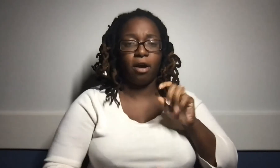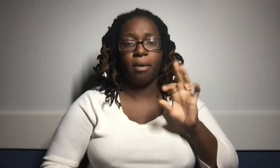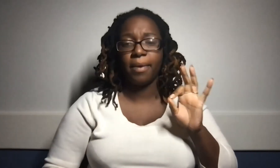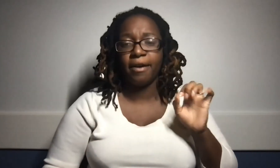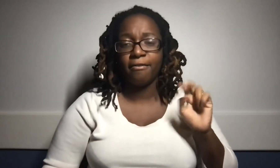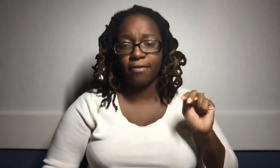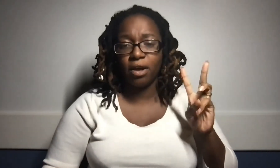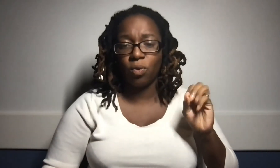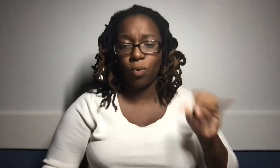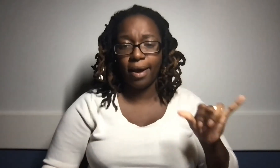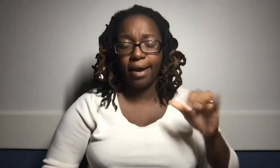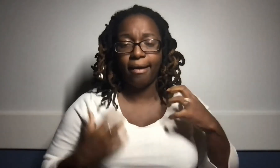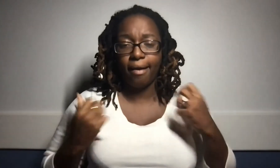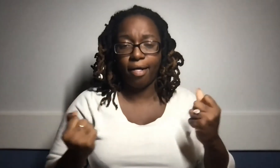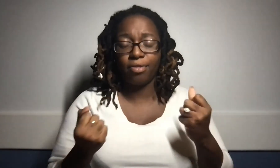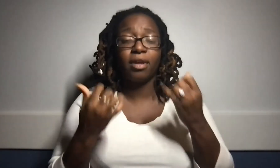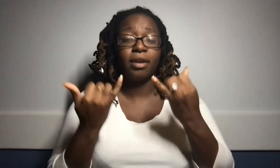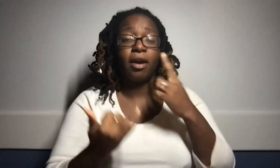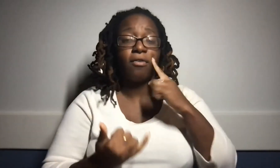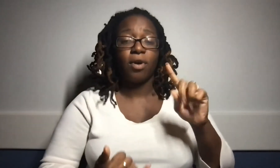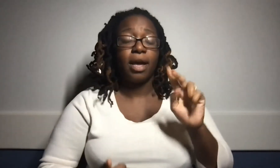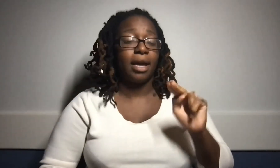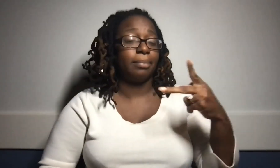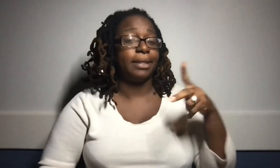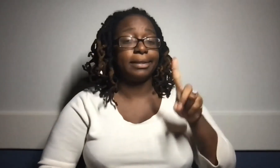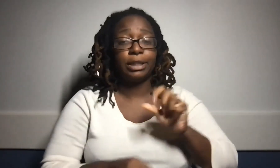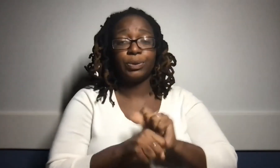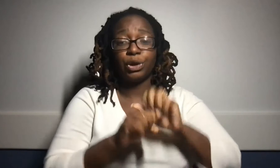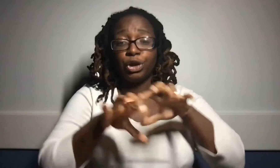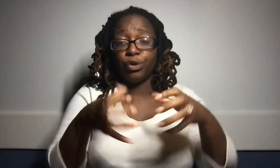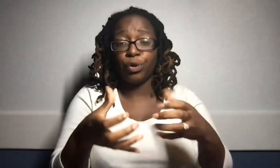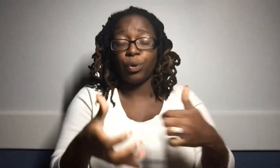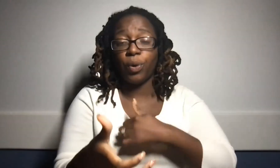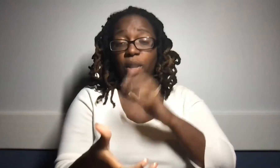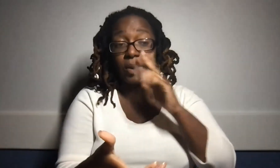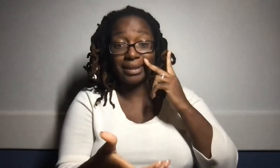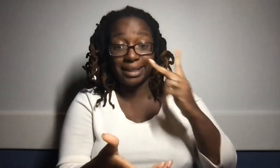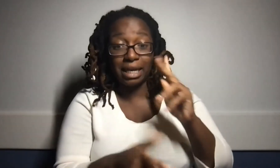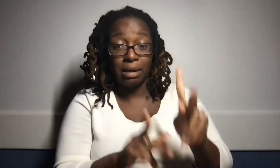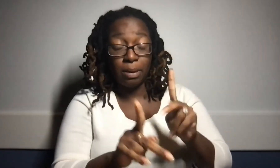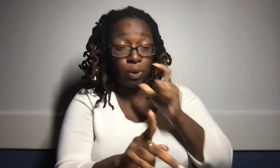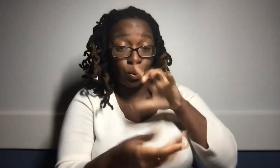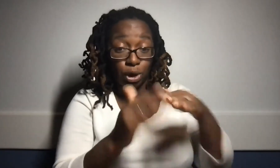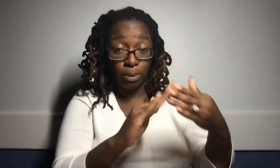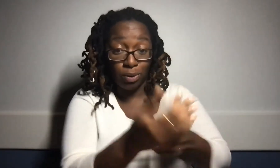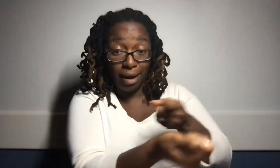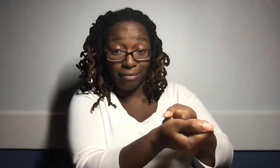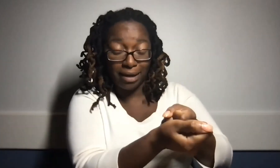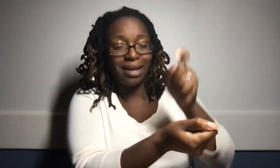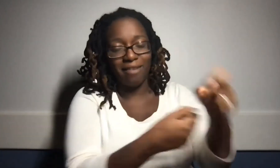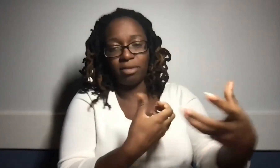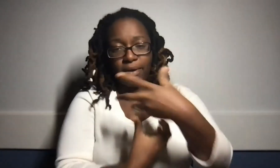of the National NPV Working Group with this acknowledgement that advocates in the community must always be a part of the